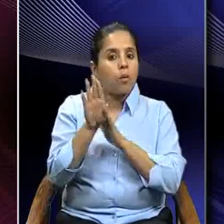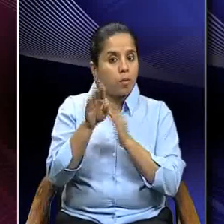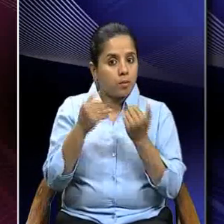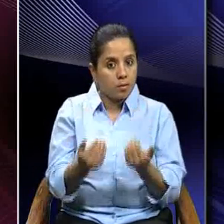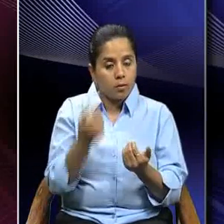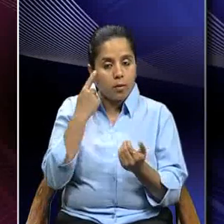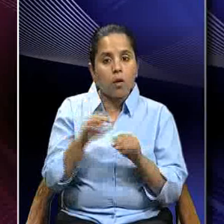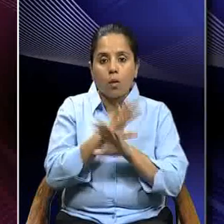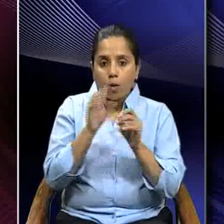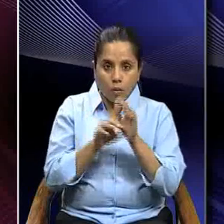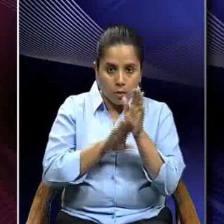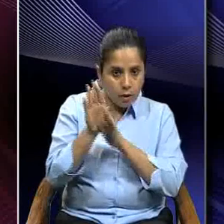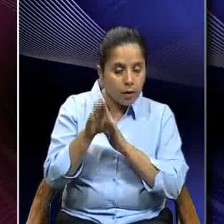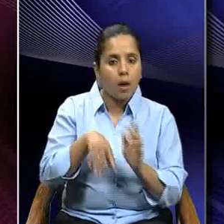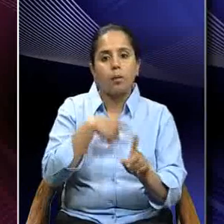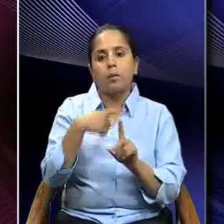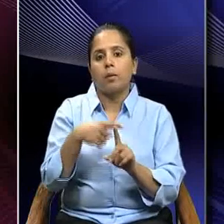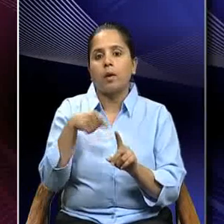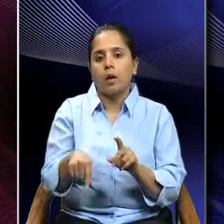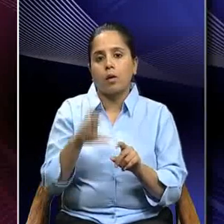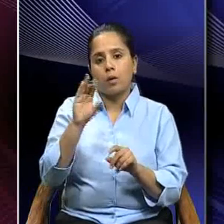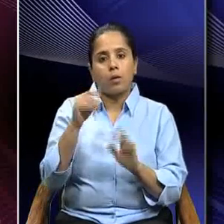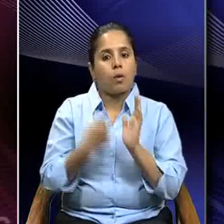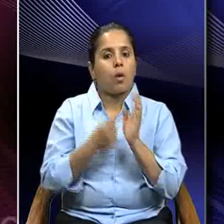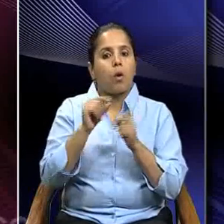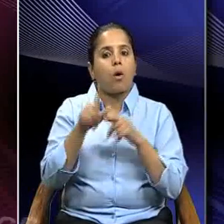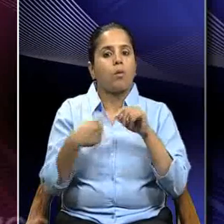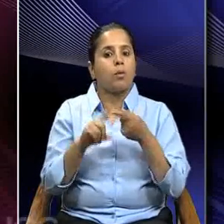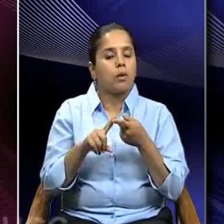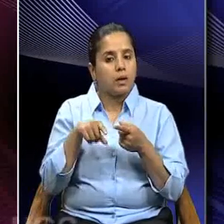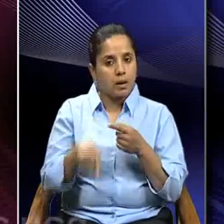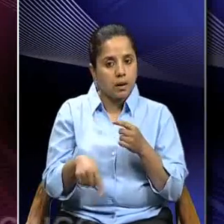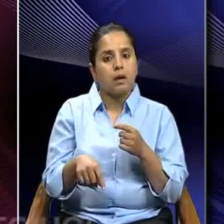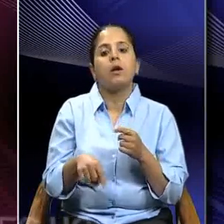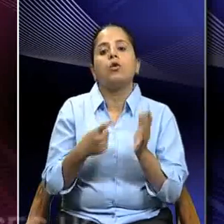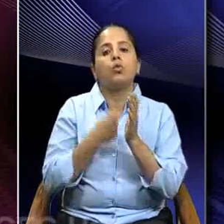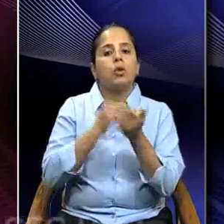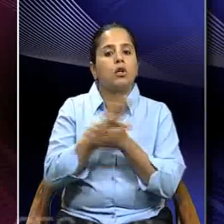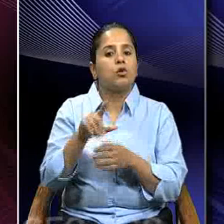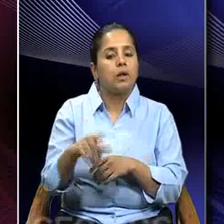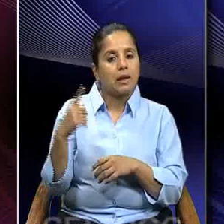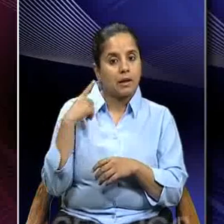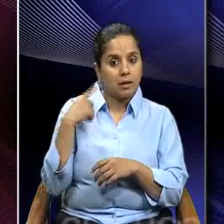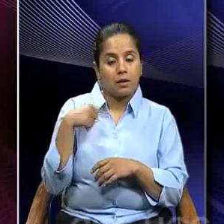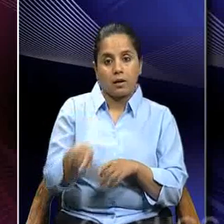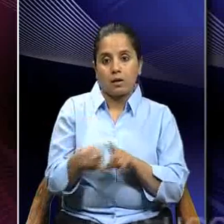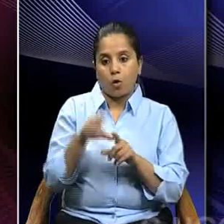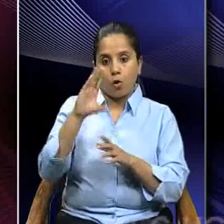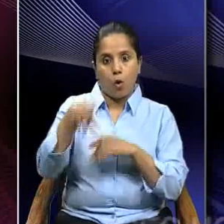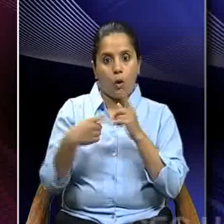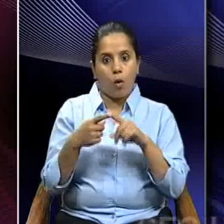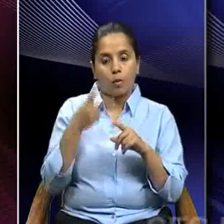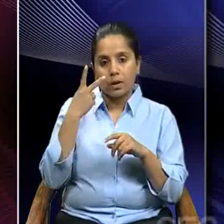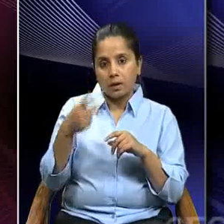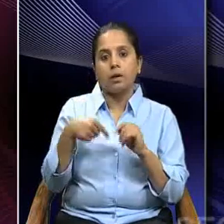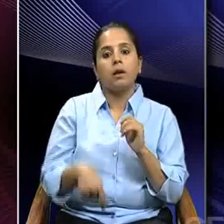holistic development along with corporate rishi leadership, where the leader is regarded as a rishi who is going to